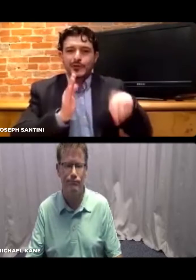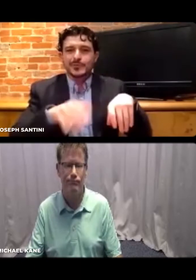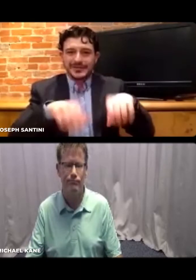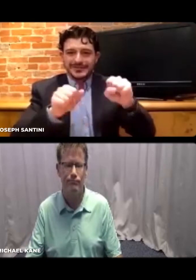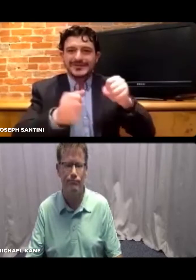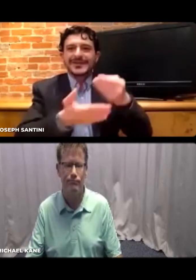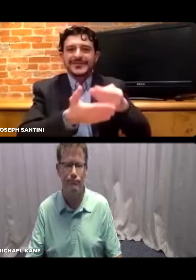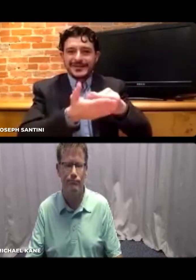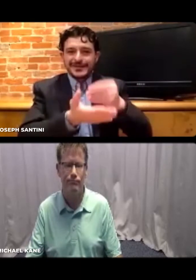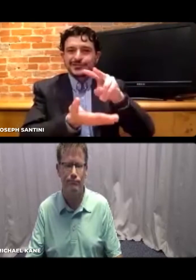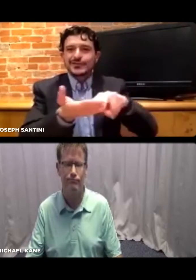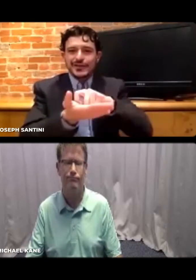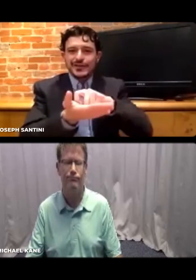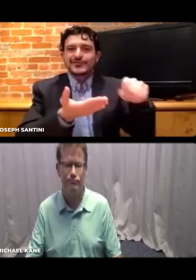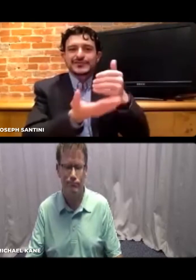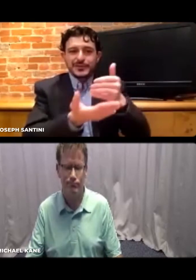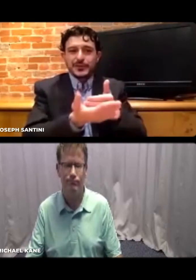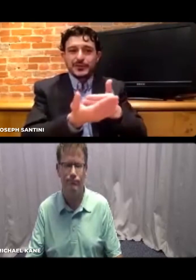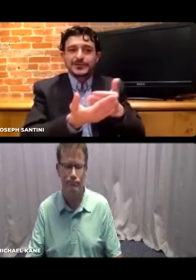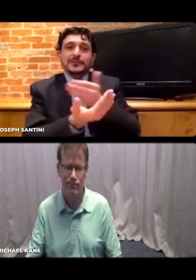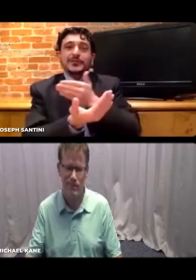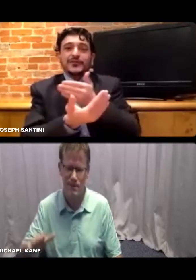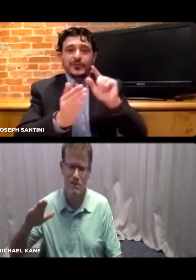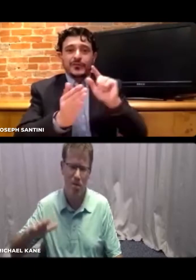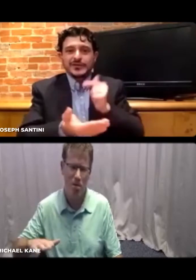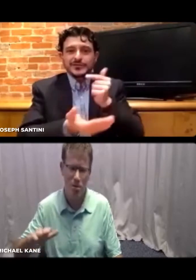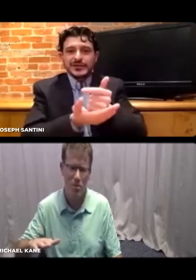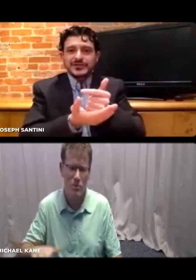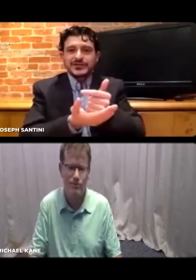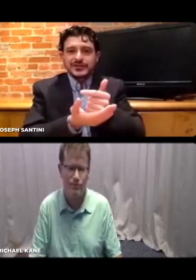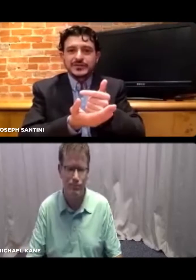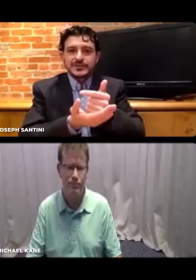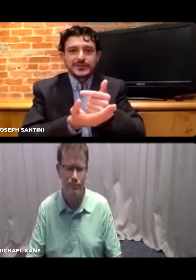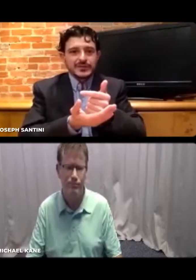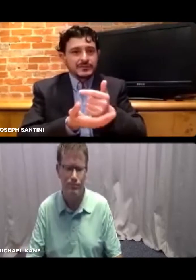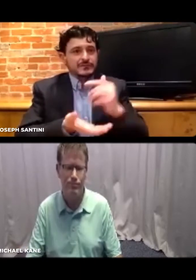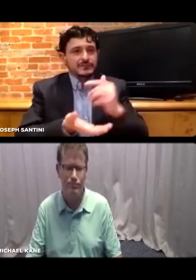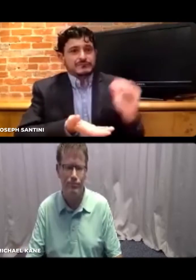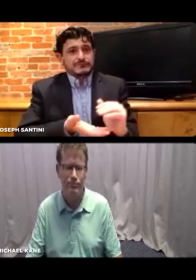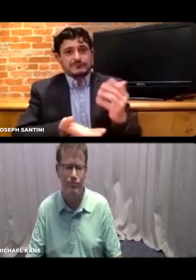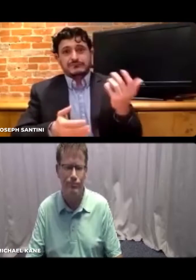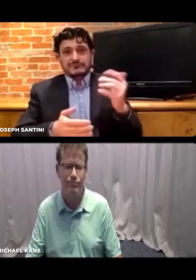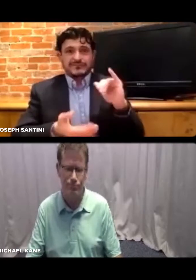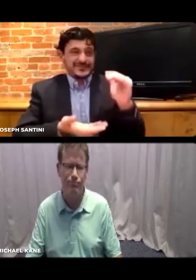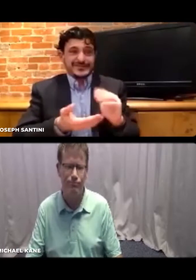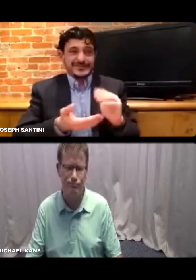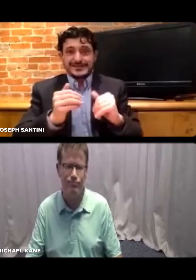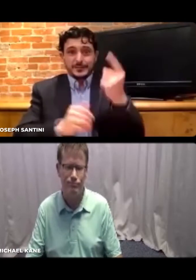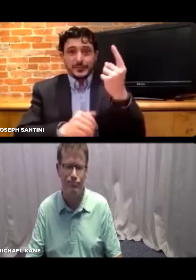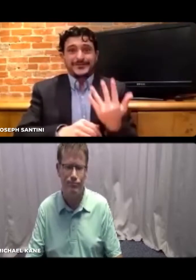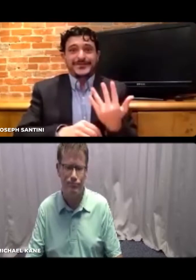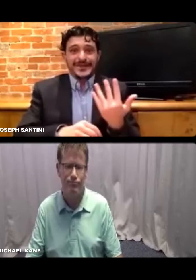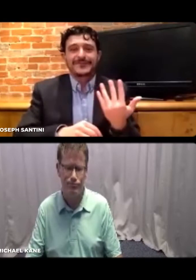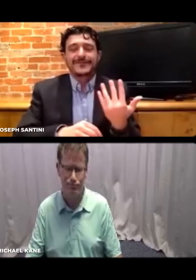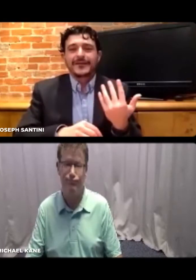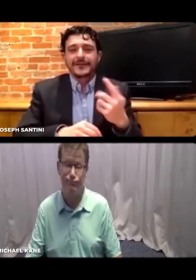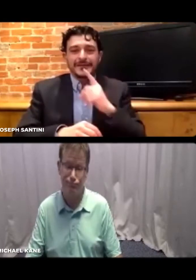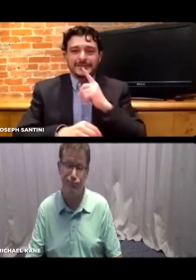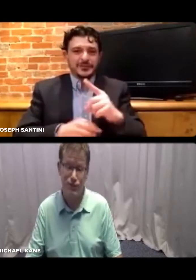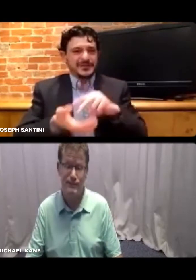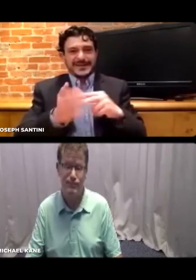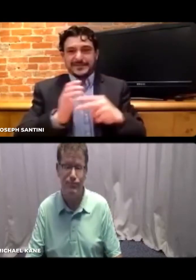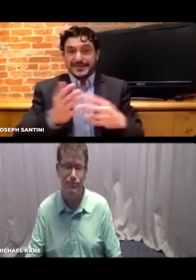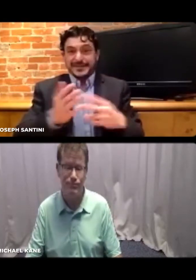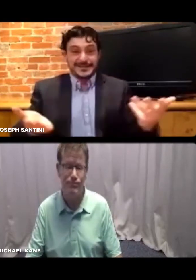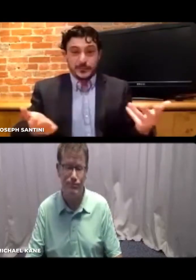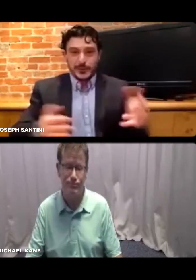required to take financial literacy courses before. That's too low. Isn't it? That is about 1 out of 5, which